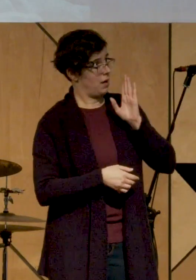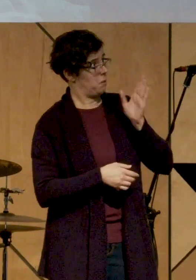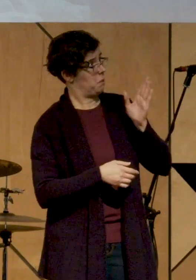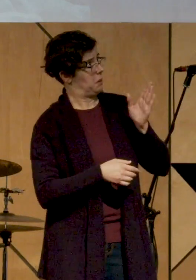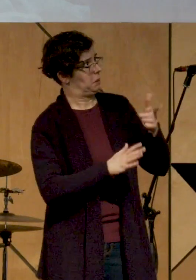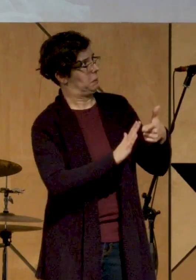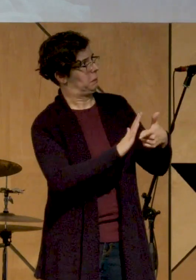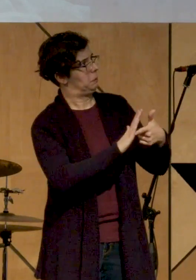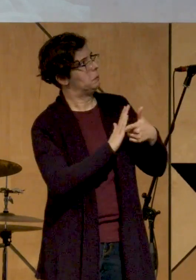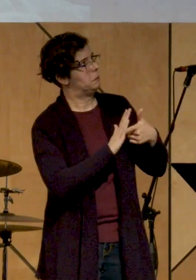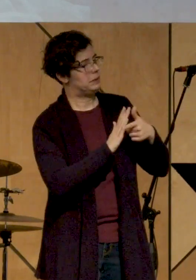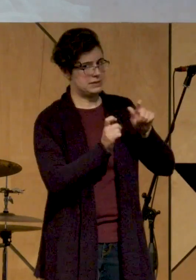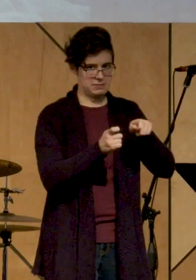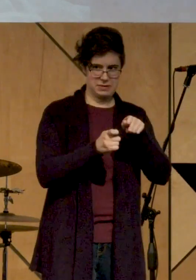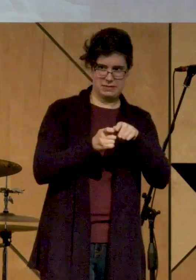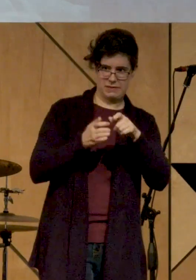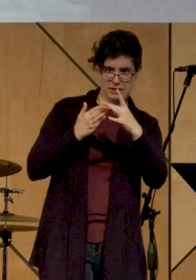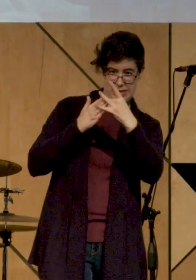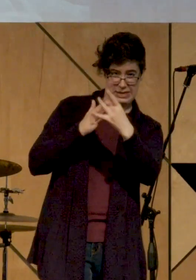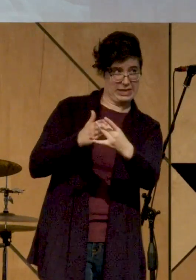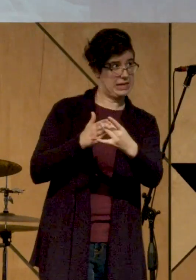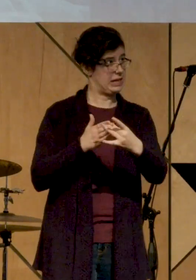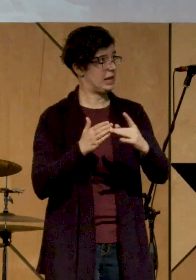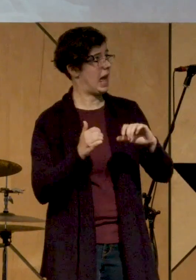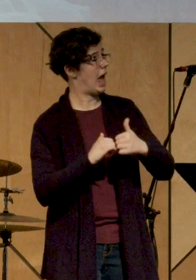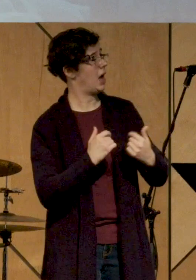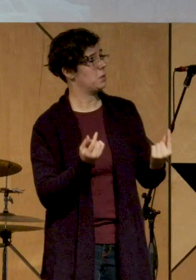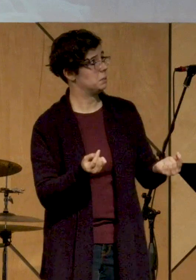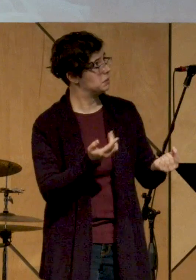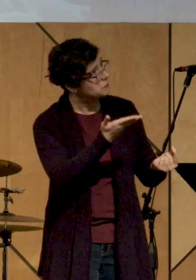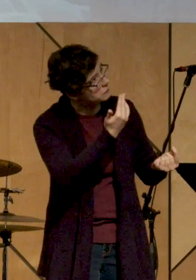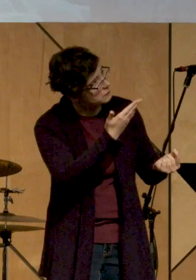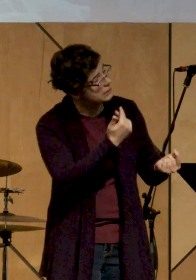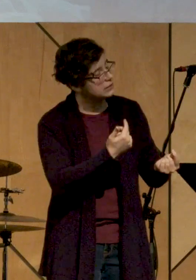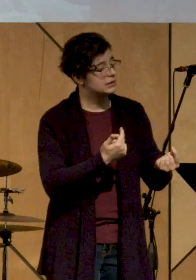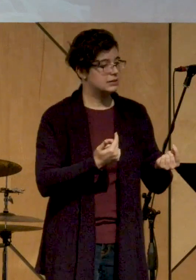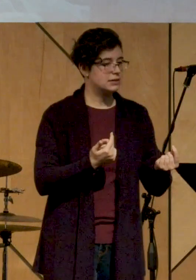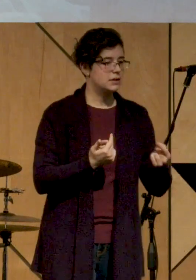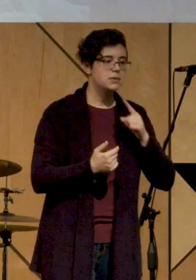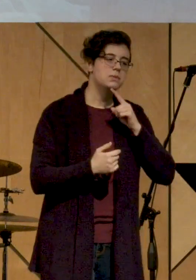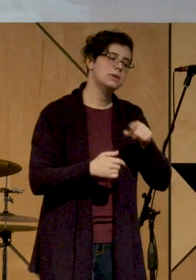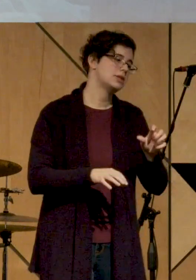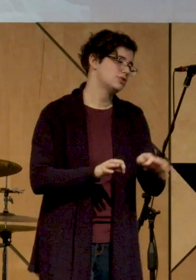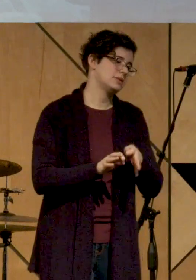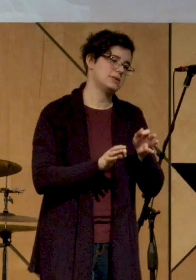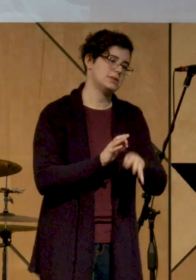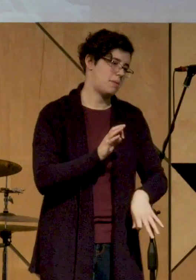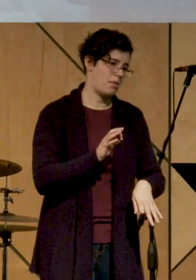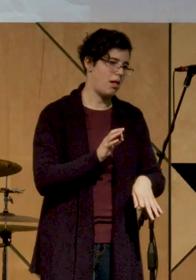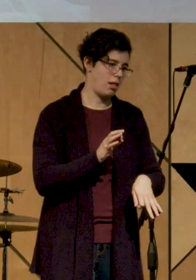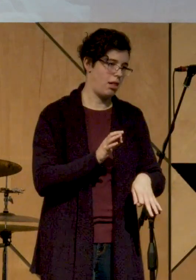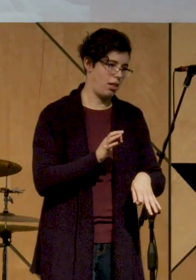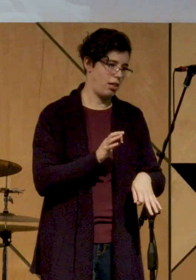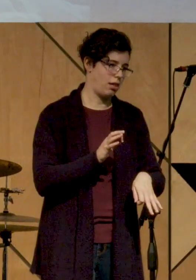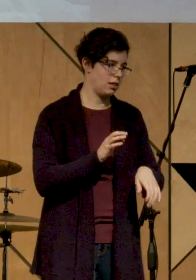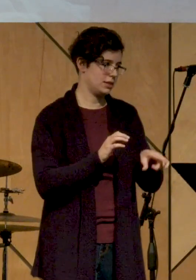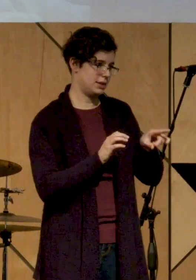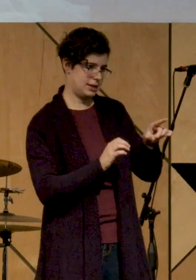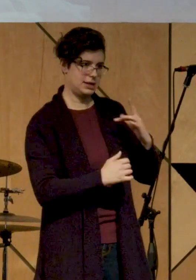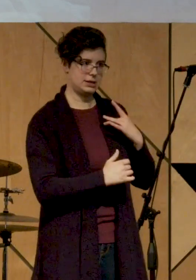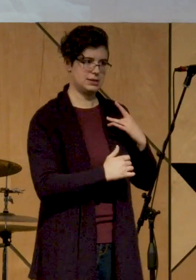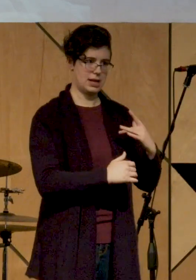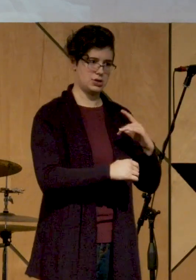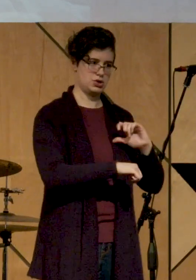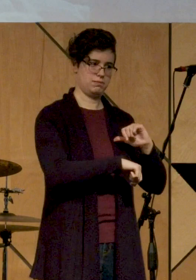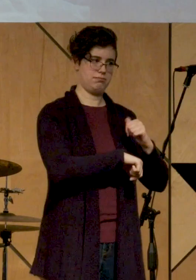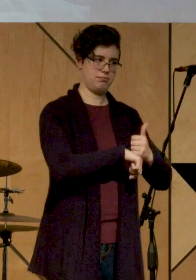certain direction for this next meeting?" It's a simple, practical way that he's made watchful prayer